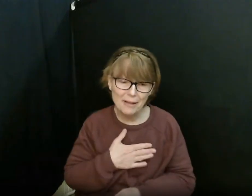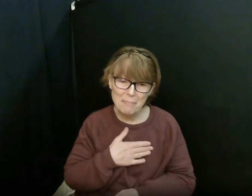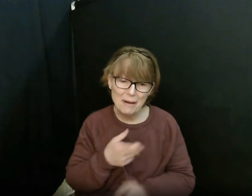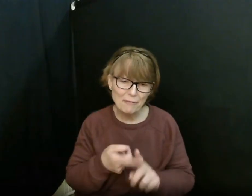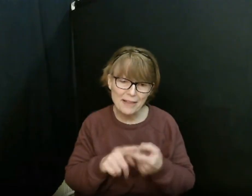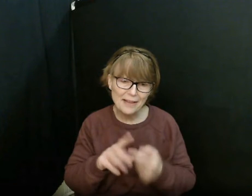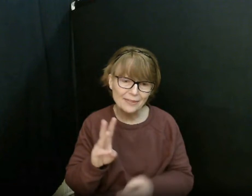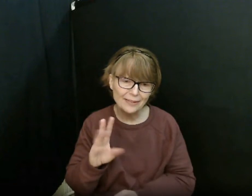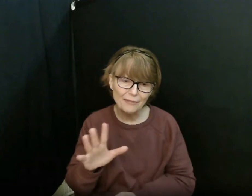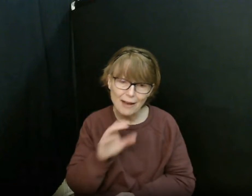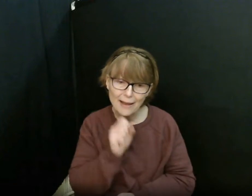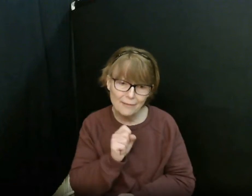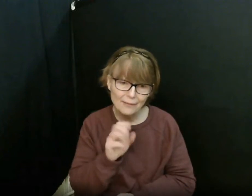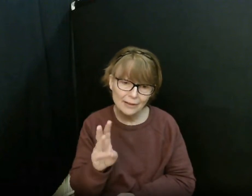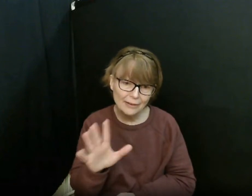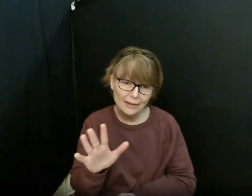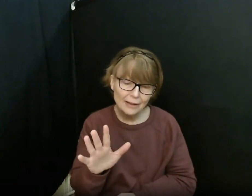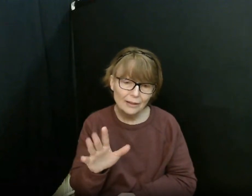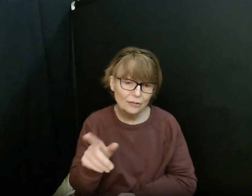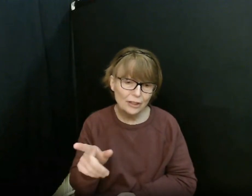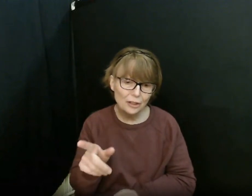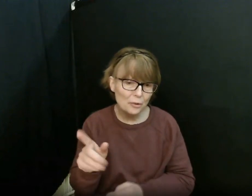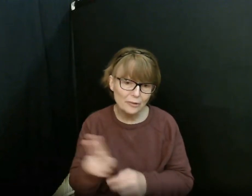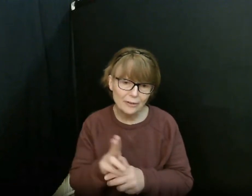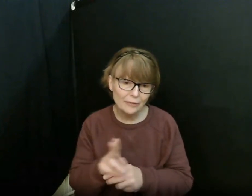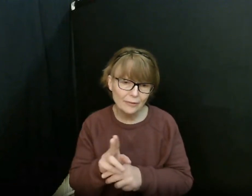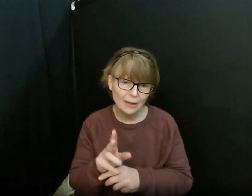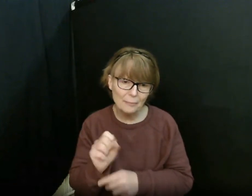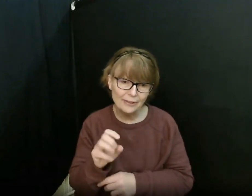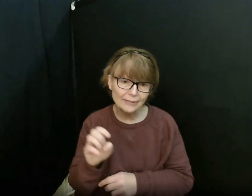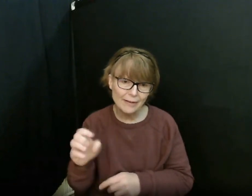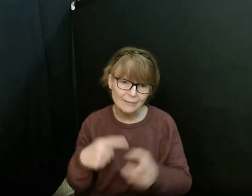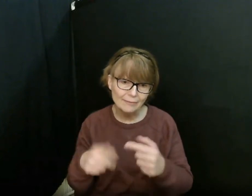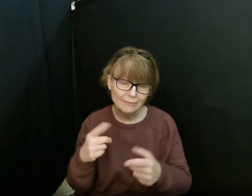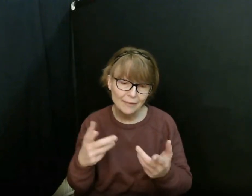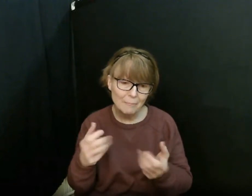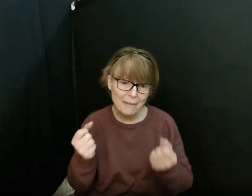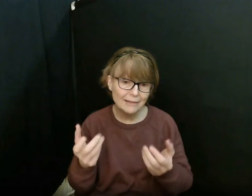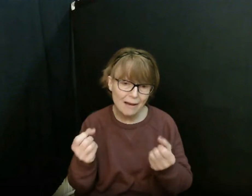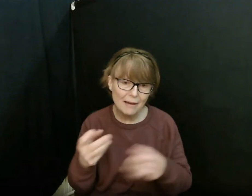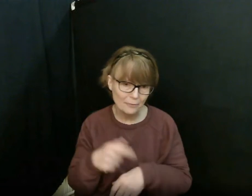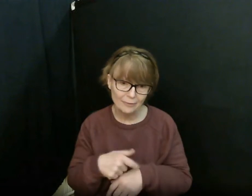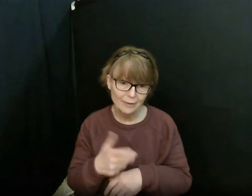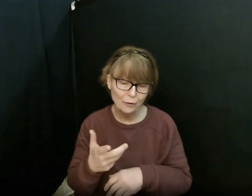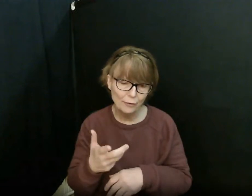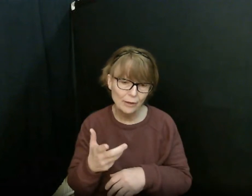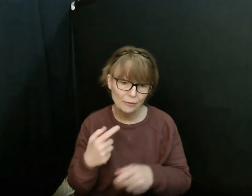my friend that's 65. She uses C sign many times in her